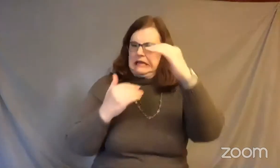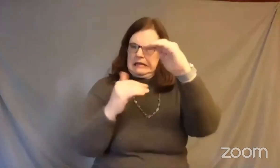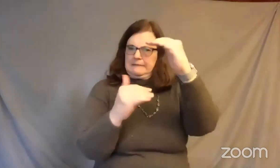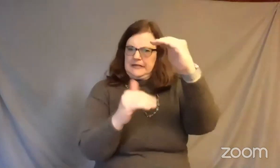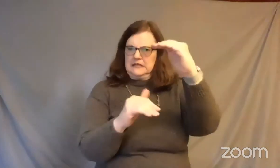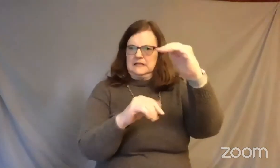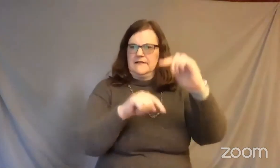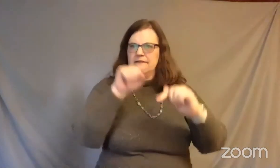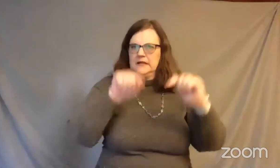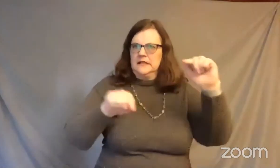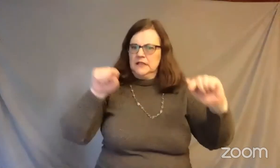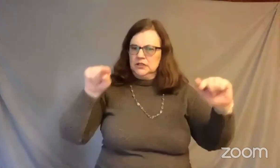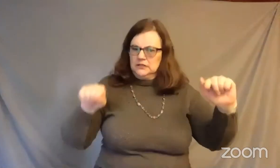within the variation.